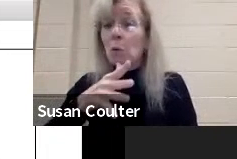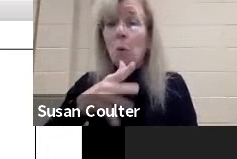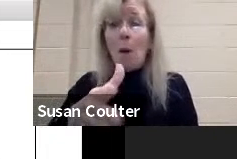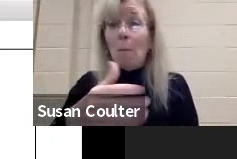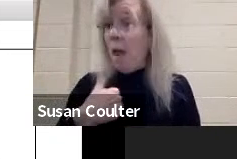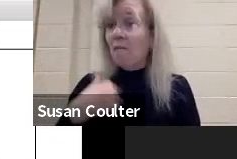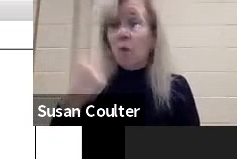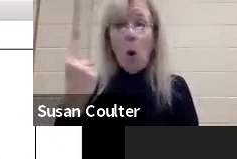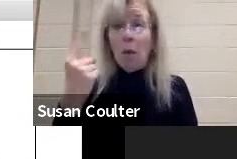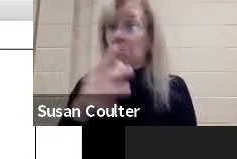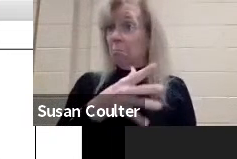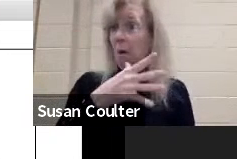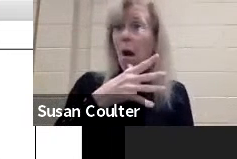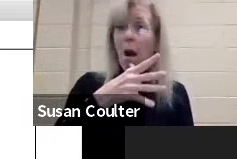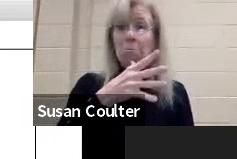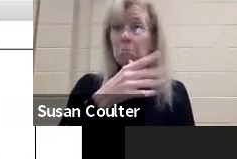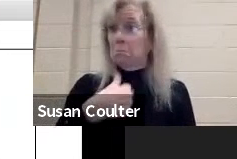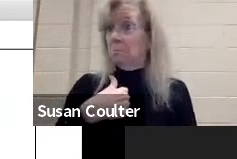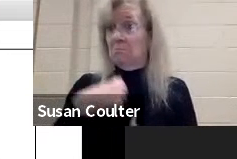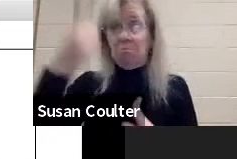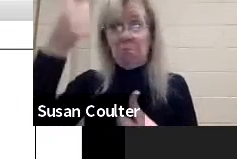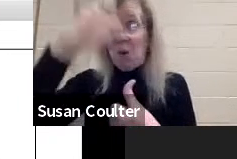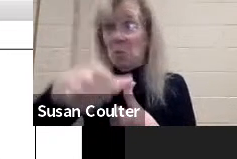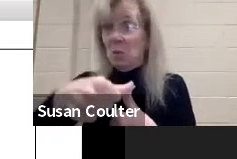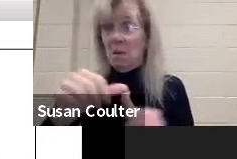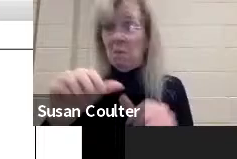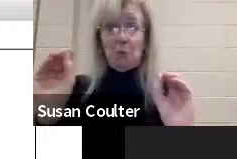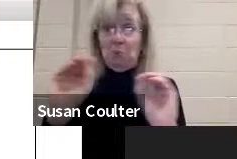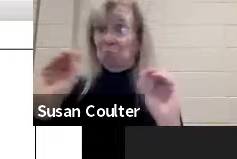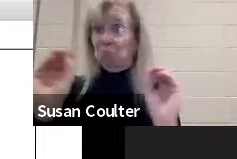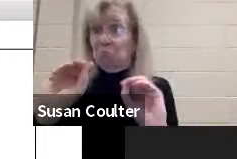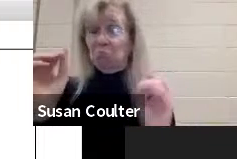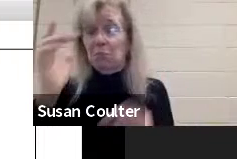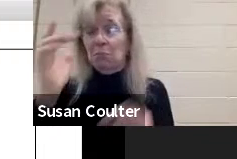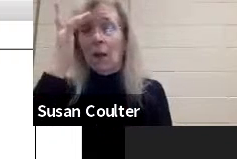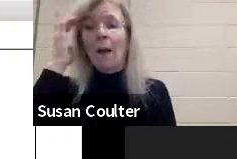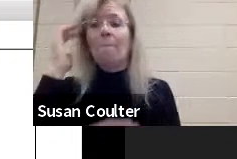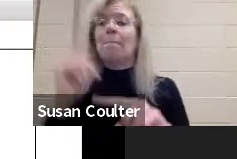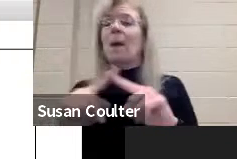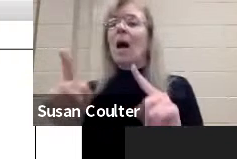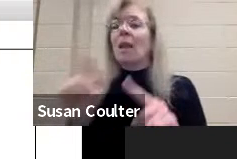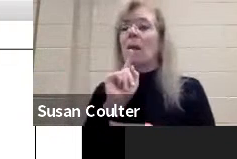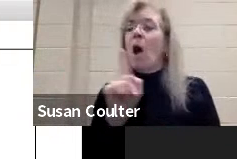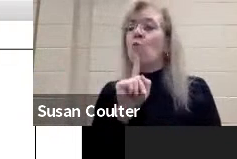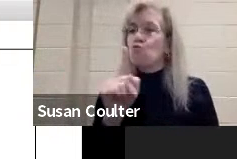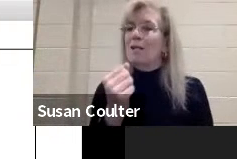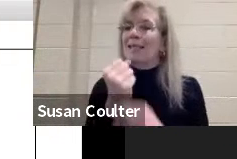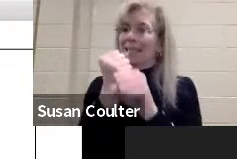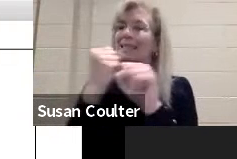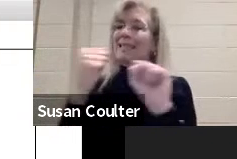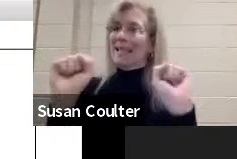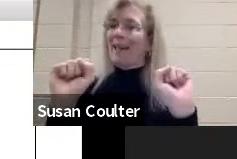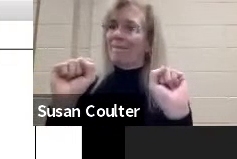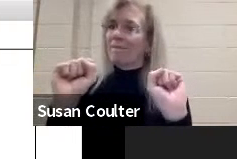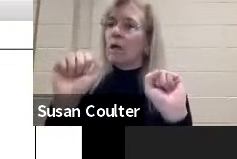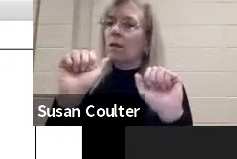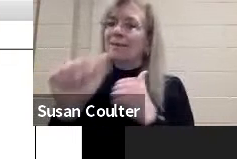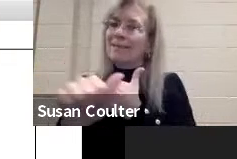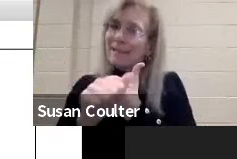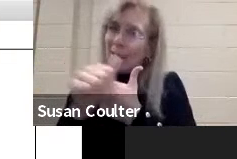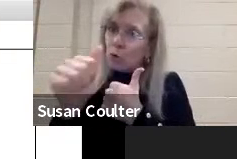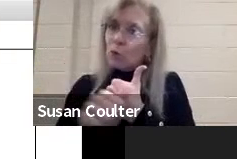remember grandma had one. Mom, I don't remember, but not really